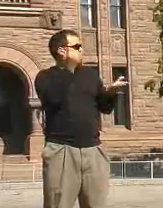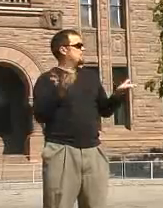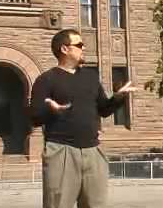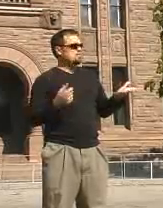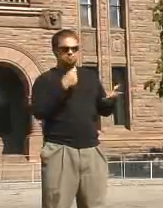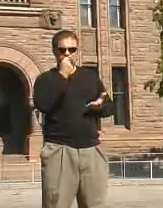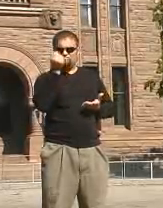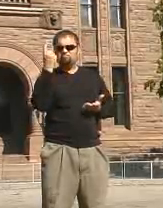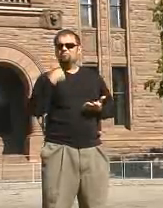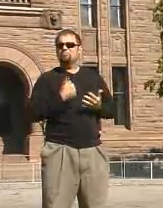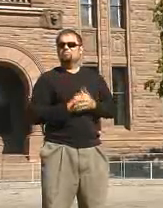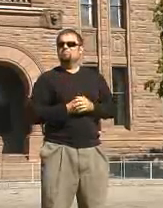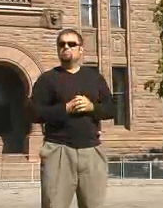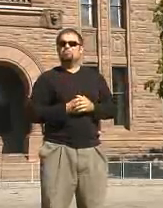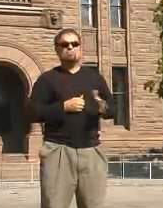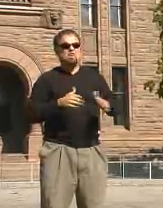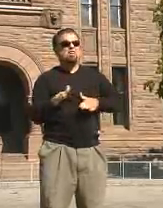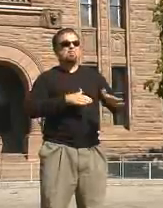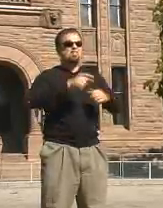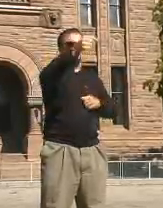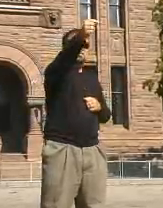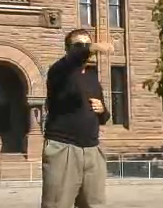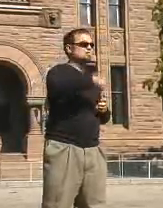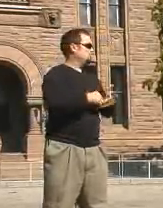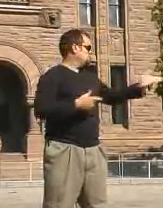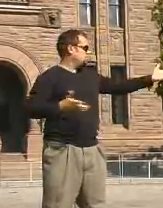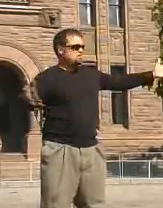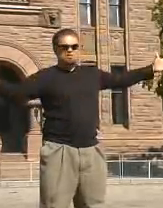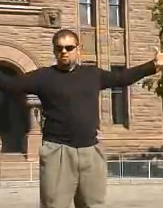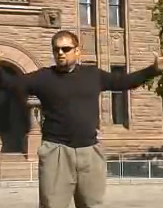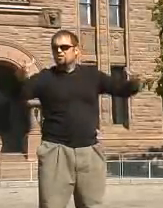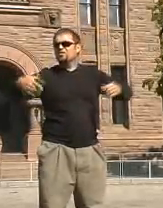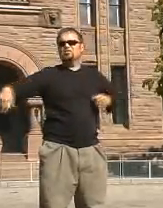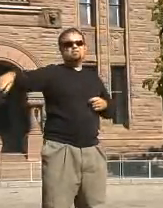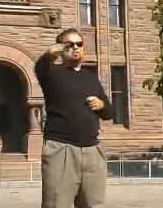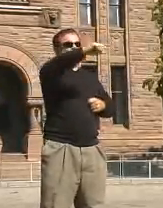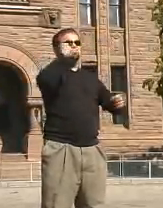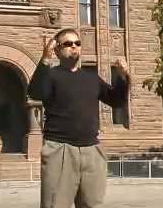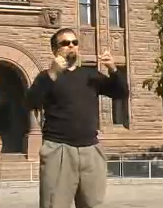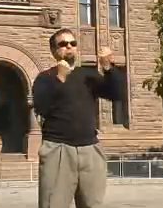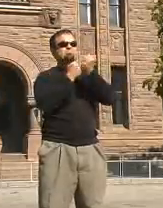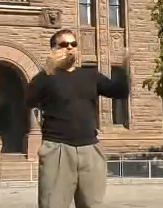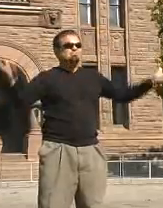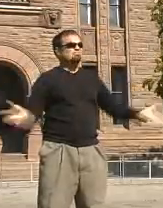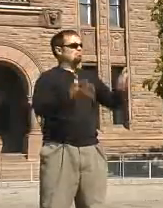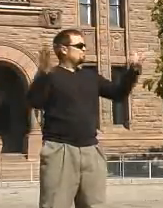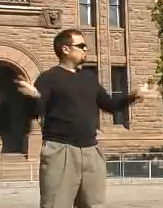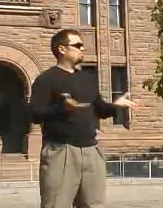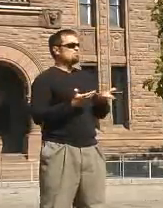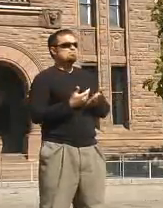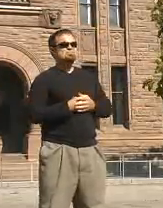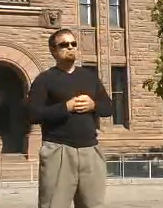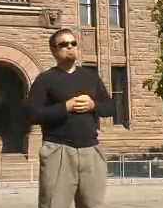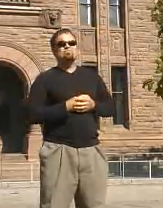unfortunately. How? Why? I don't understand. And as I walk up here and I see this large